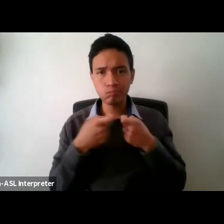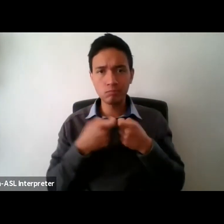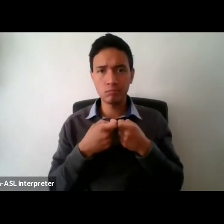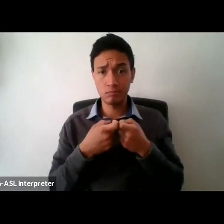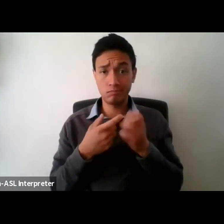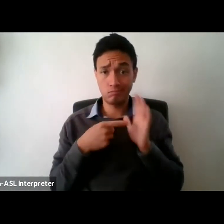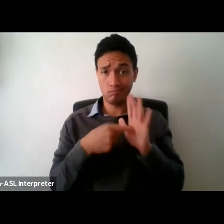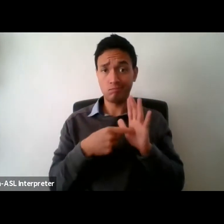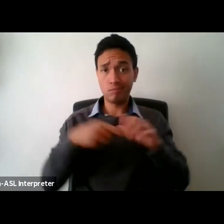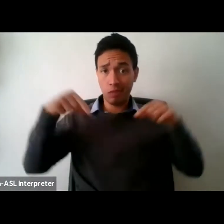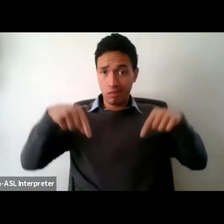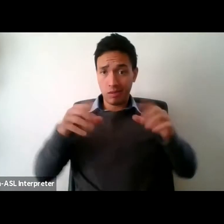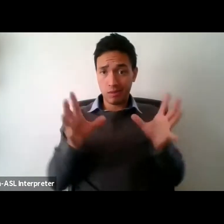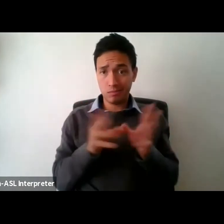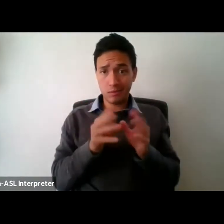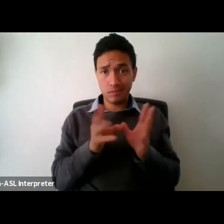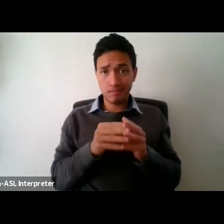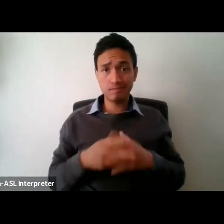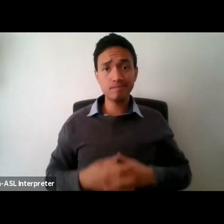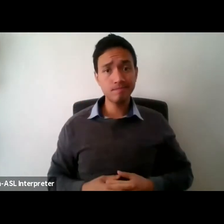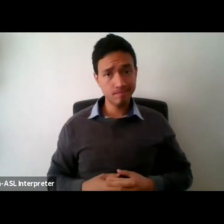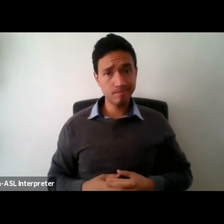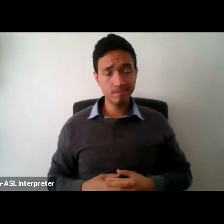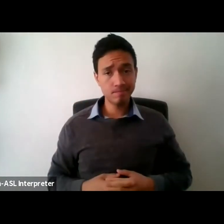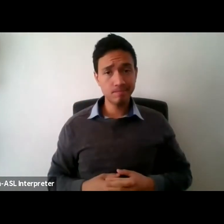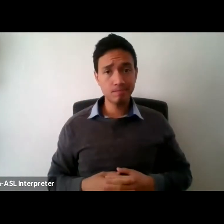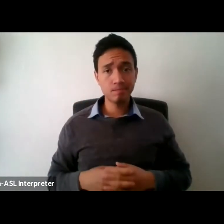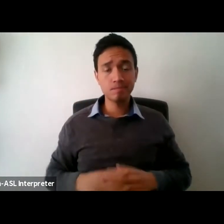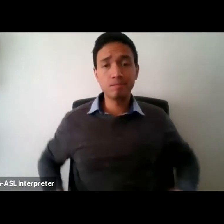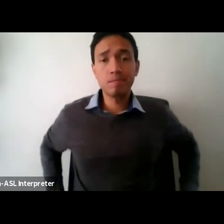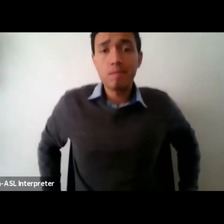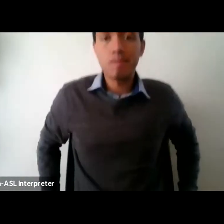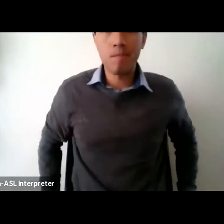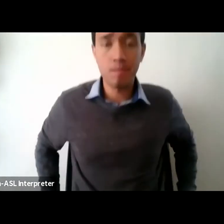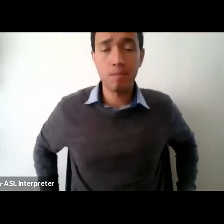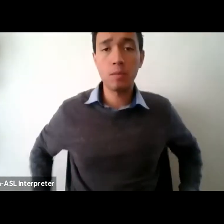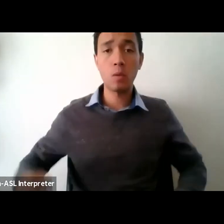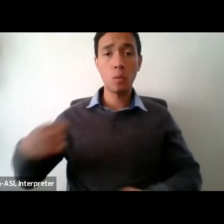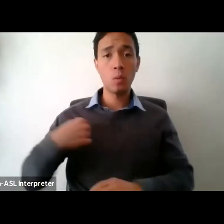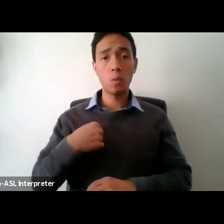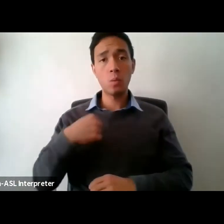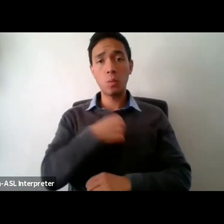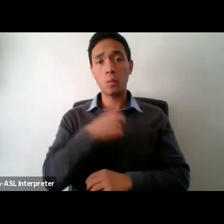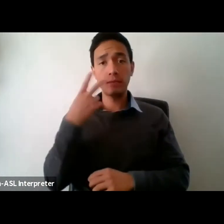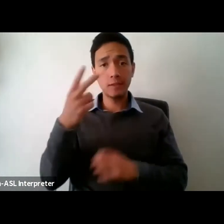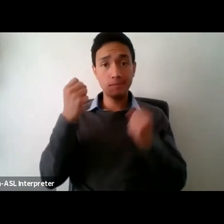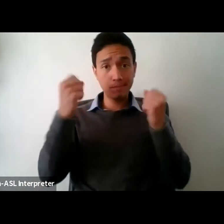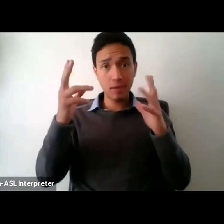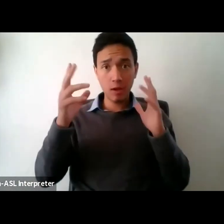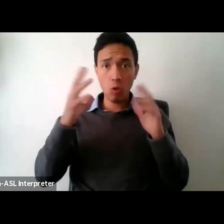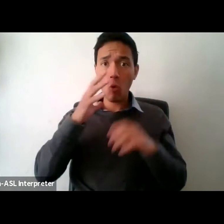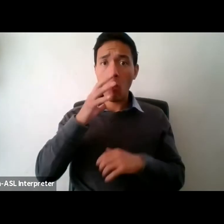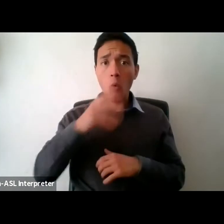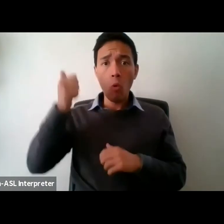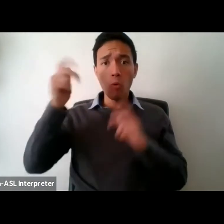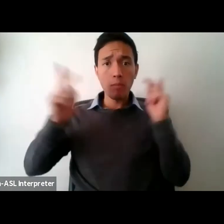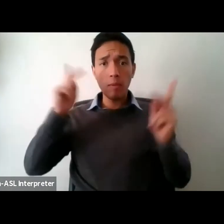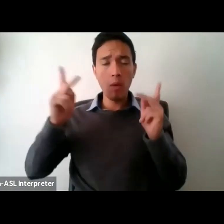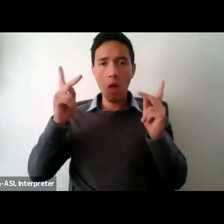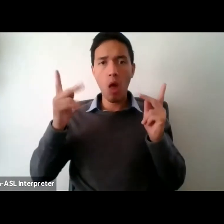Amidst all of this, we have also seen how many older persons are being left behind